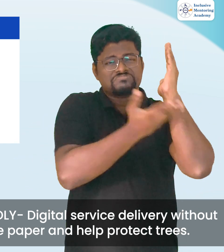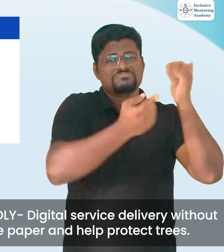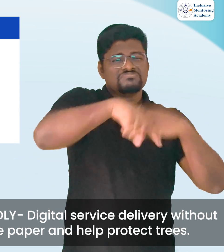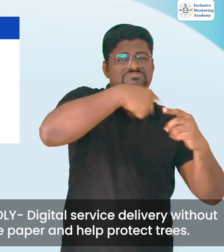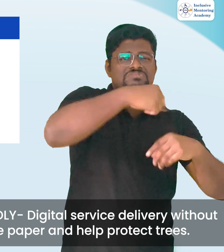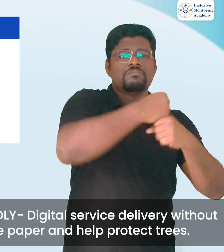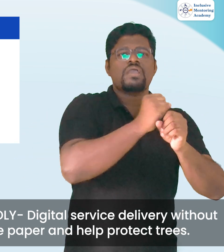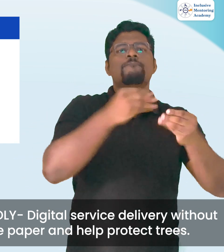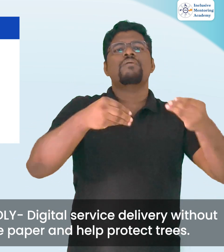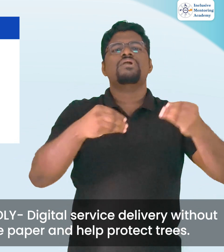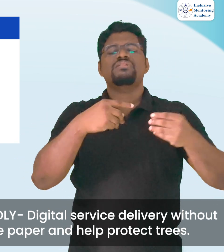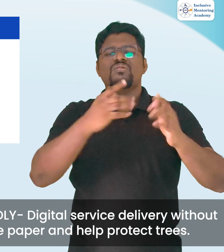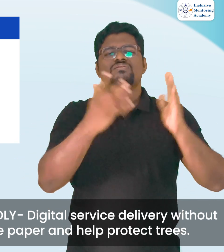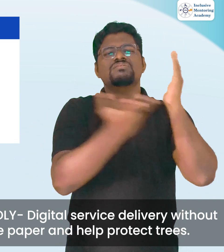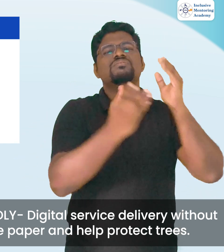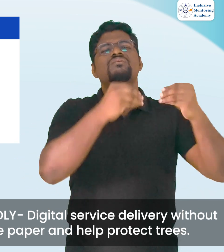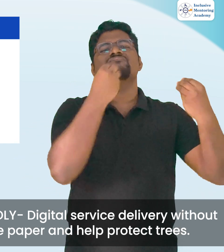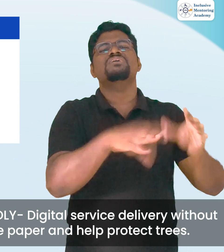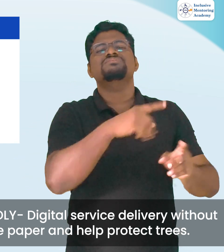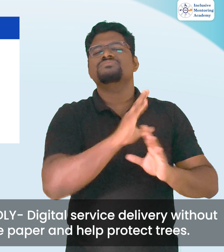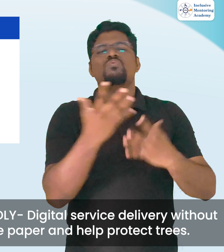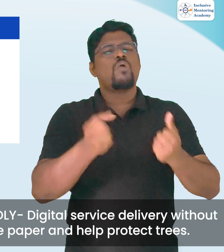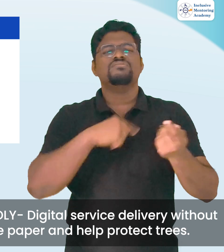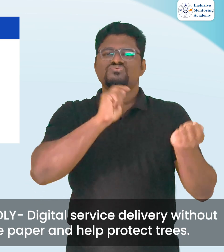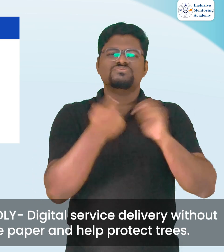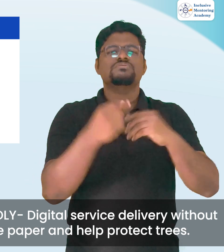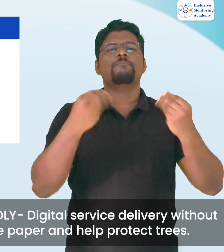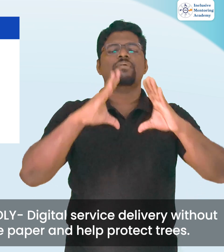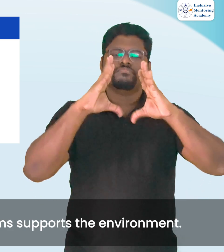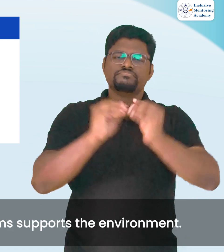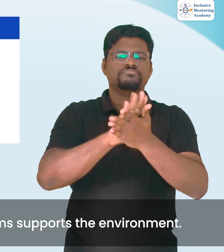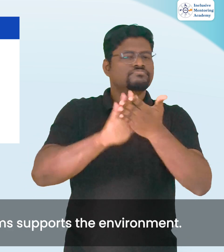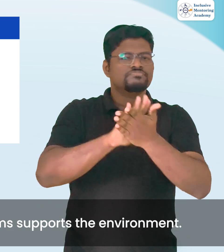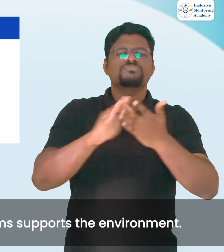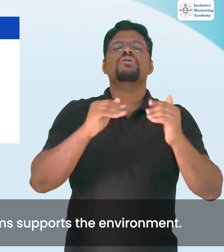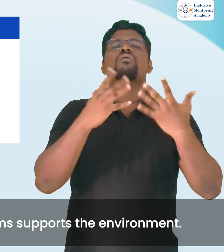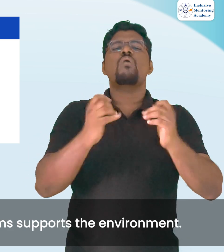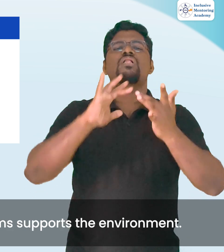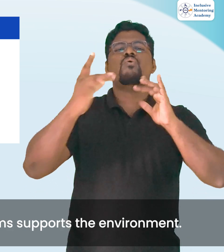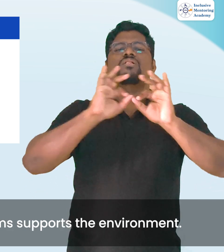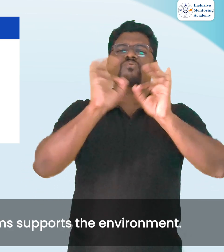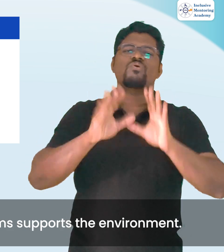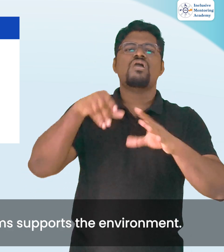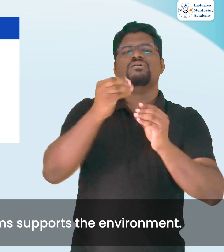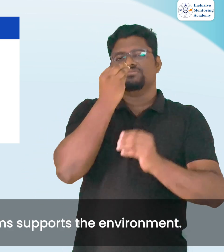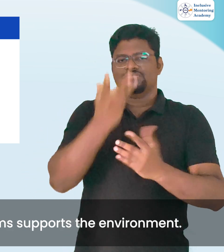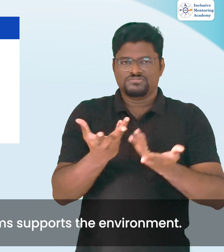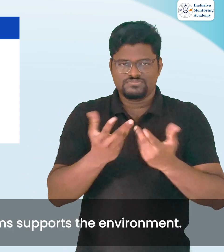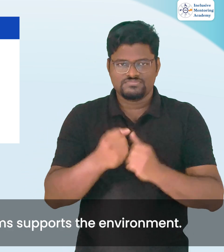without paper trail. Digital services save paper and help protect trees. Switching to paperless systems supports the environment.